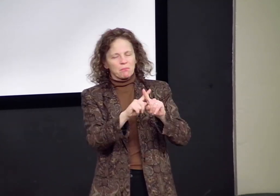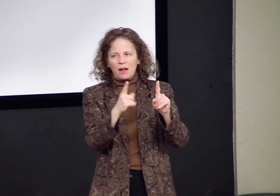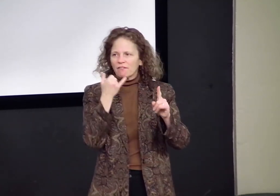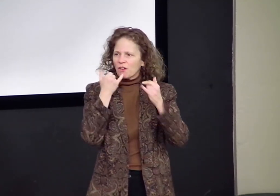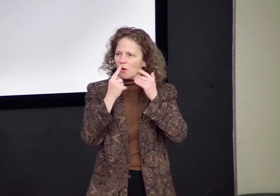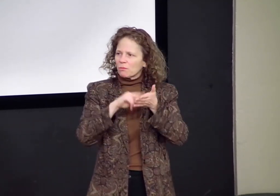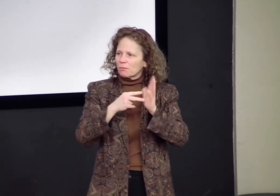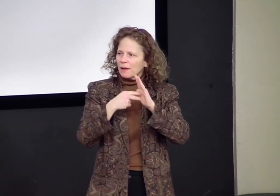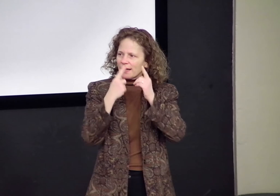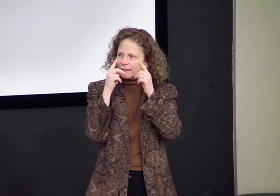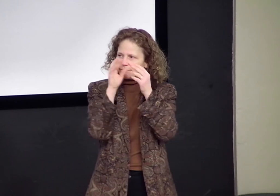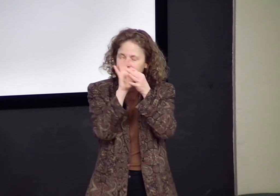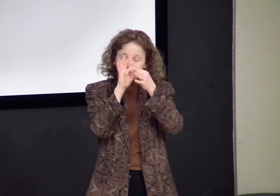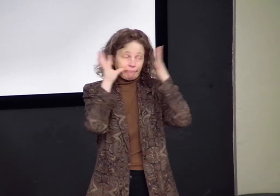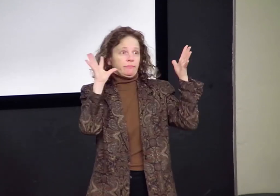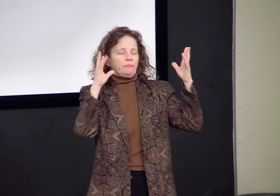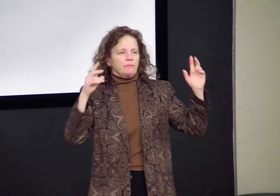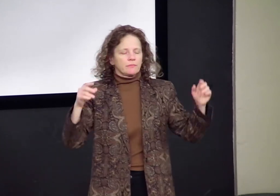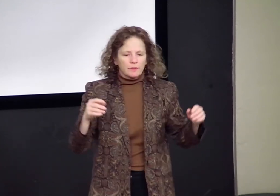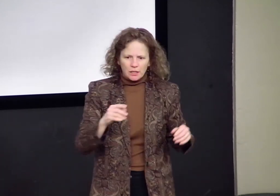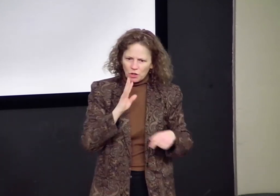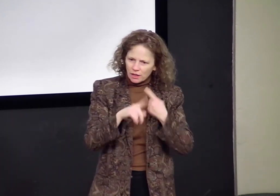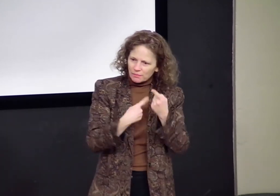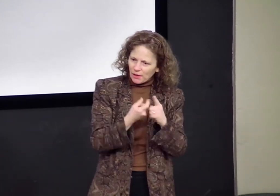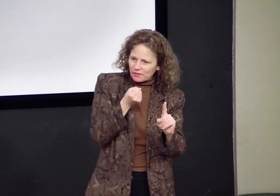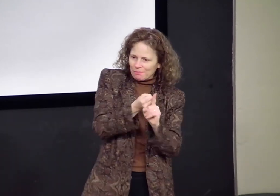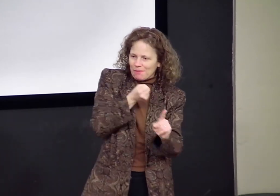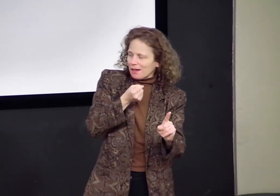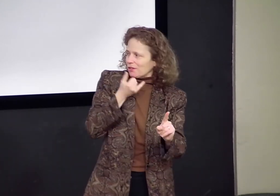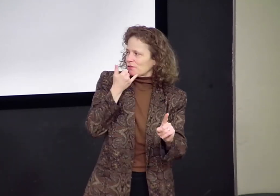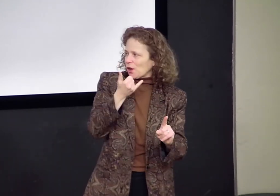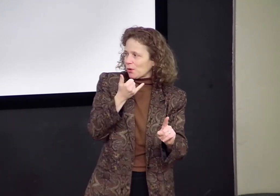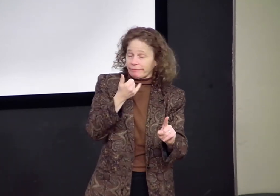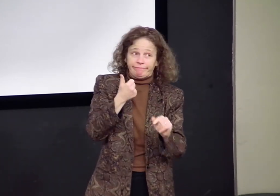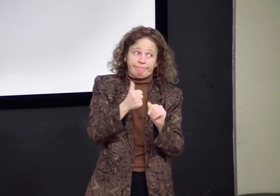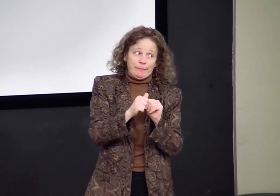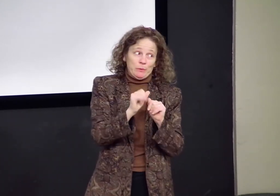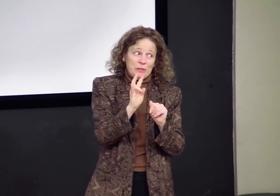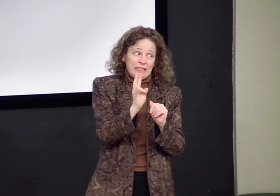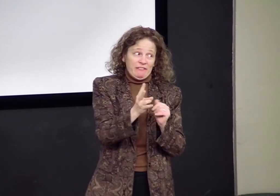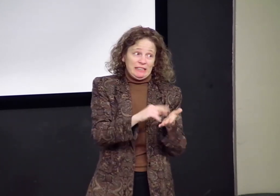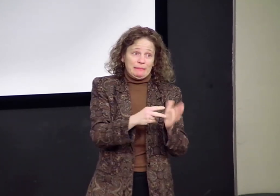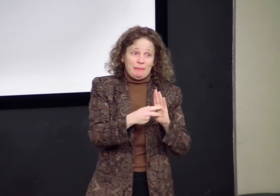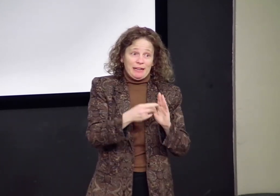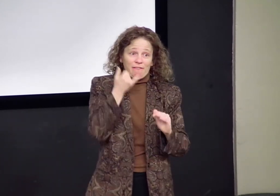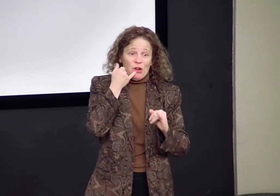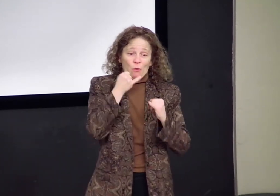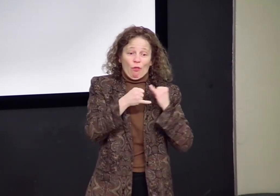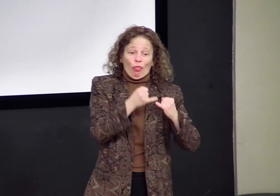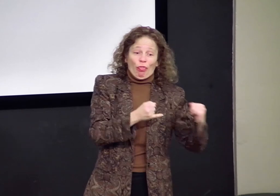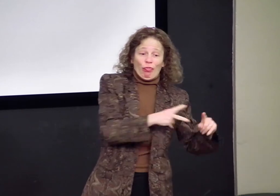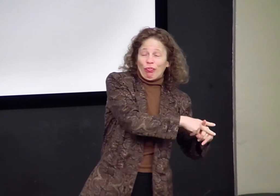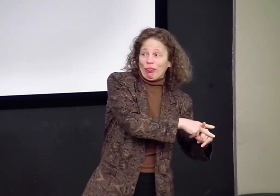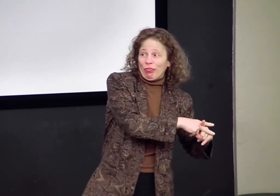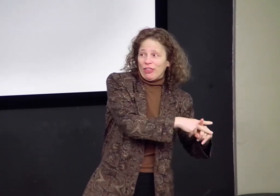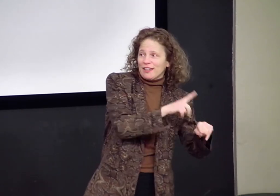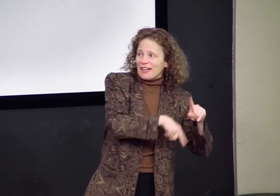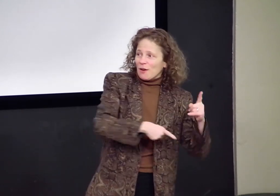call interactions, where you don't have the face-to-face interaction, where you don't have body language in it, and, you know, even